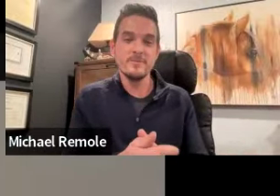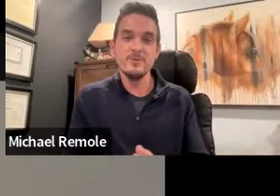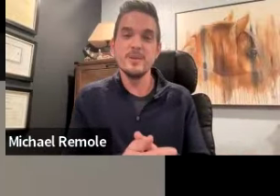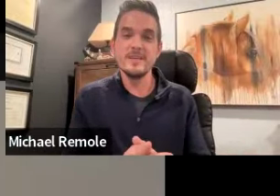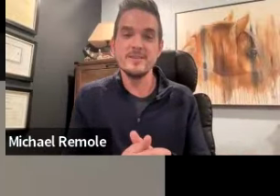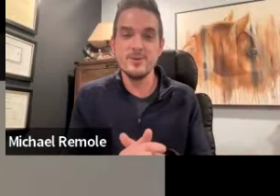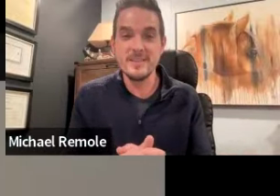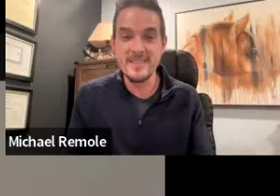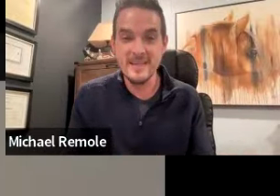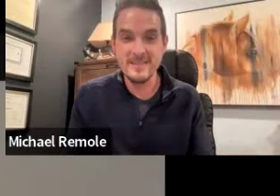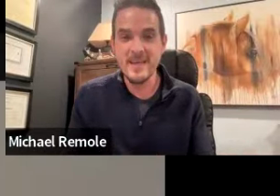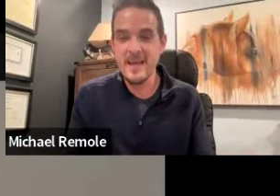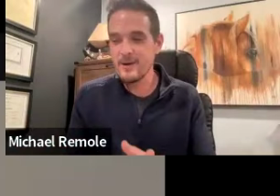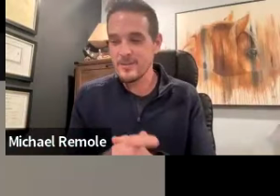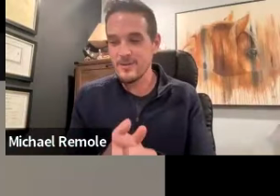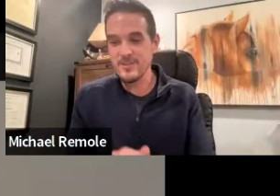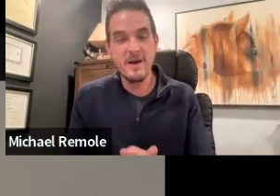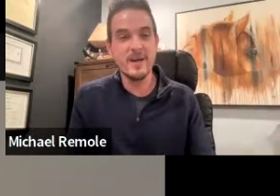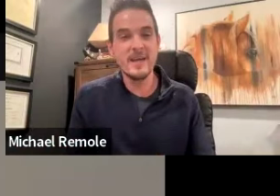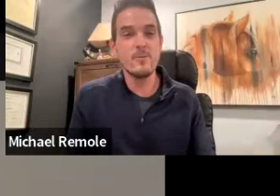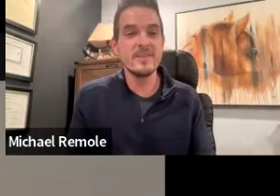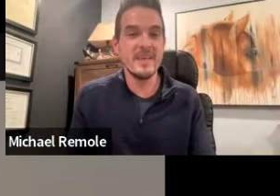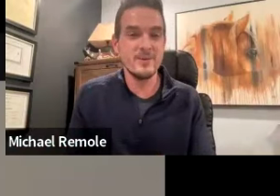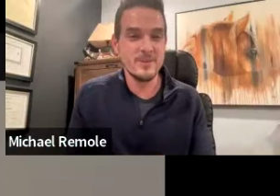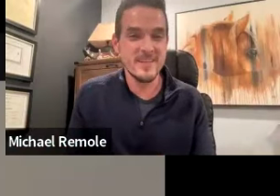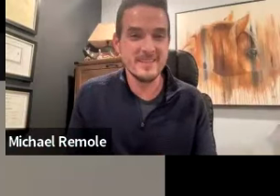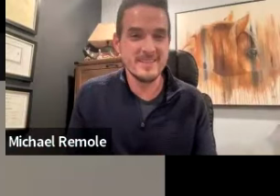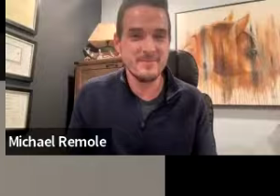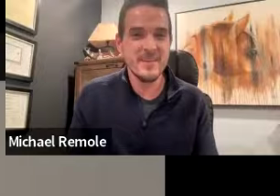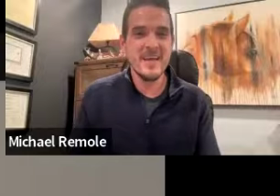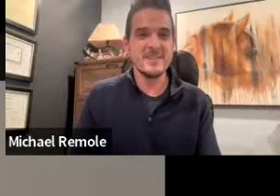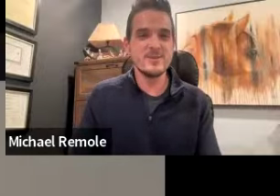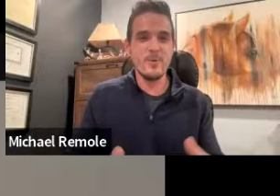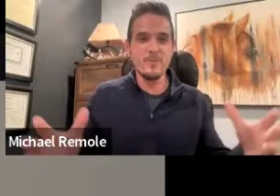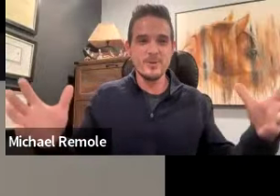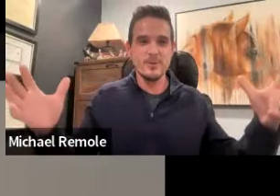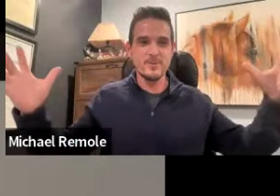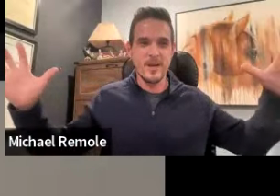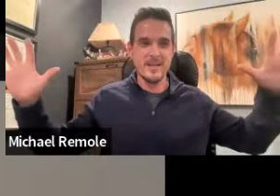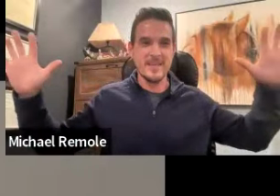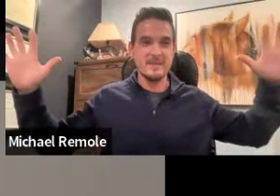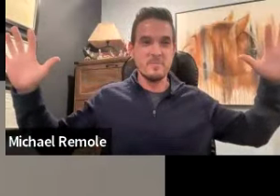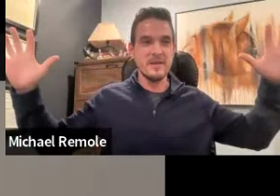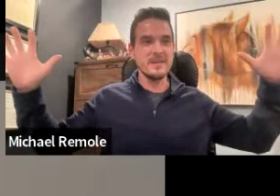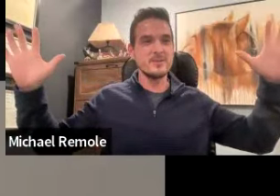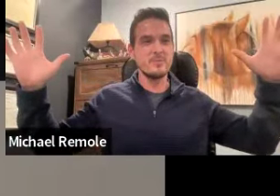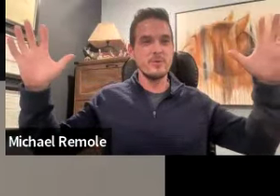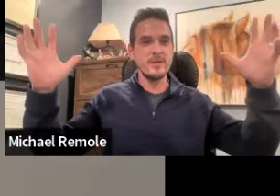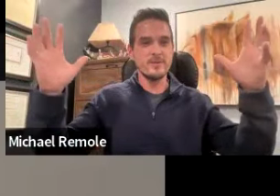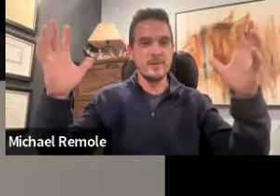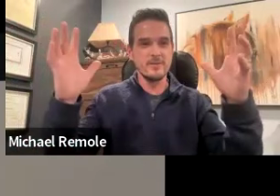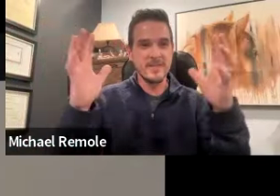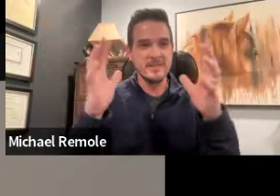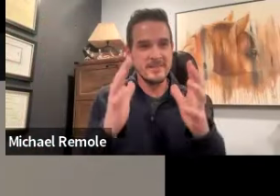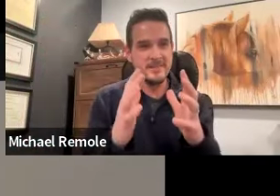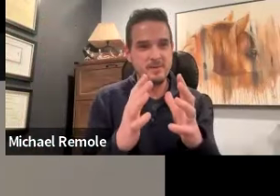feel, 2 things you can taste, or sorry, smell, and 1 thing you can taste. And so what we're doing is we're kind of thinking big and just